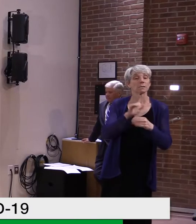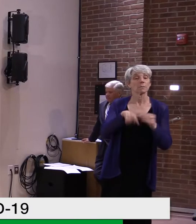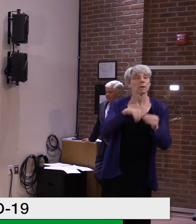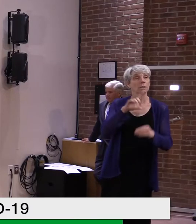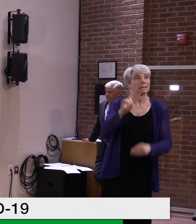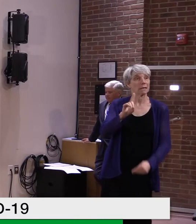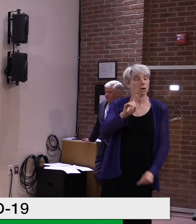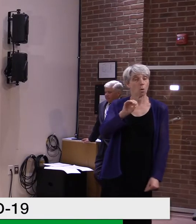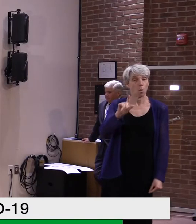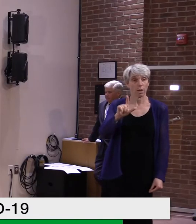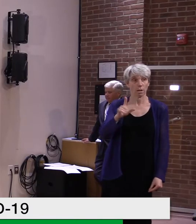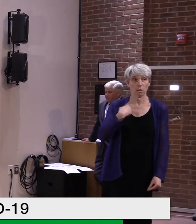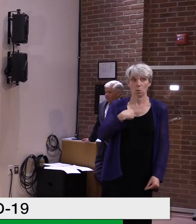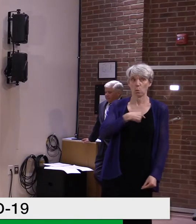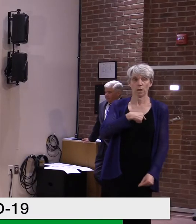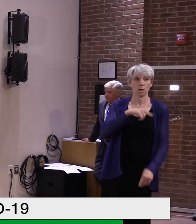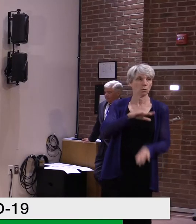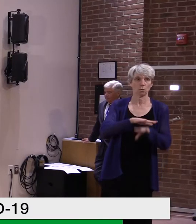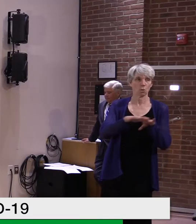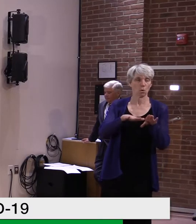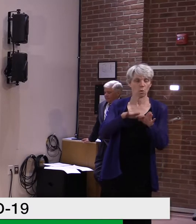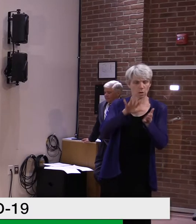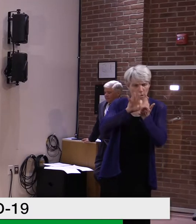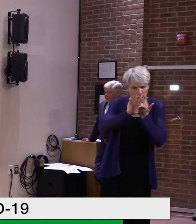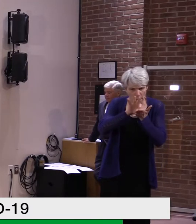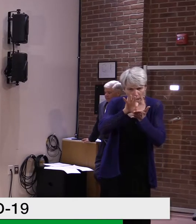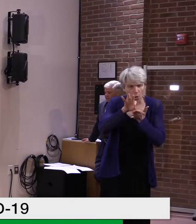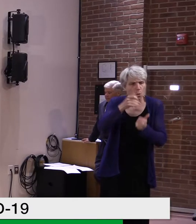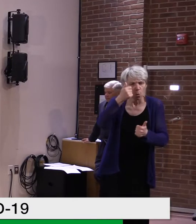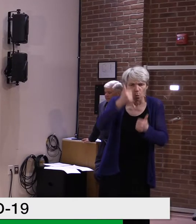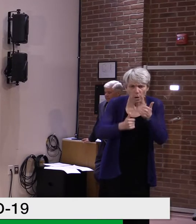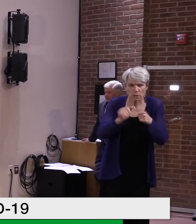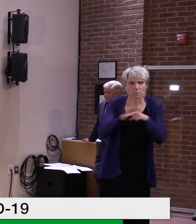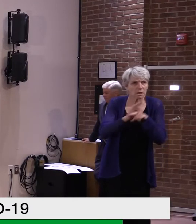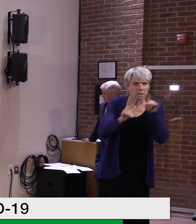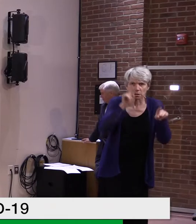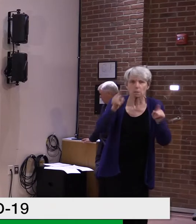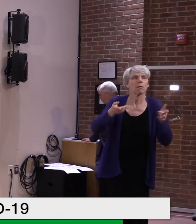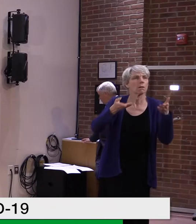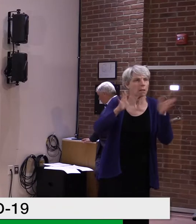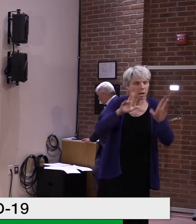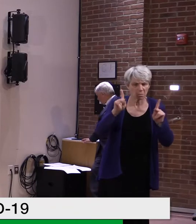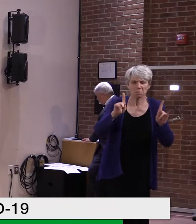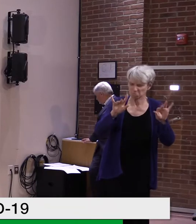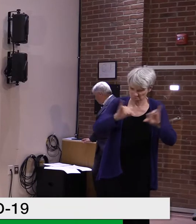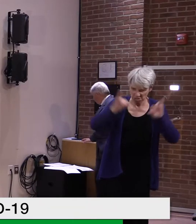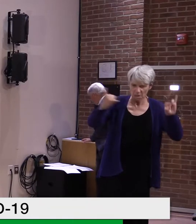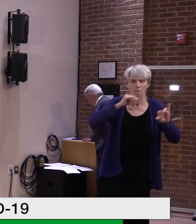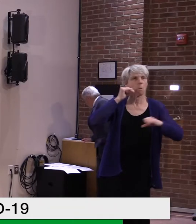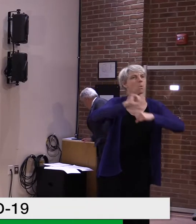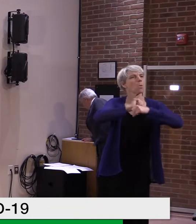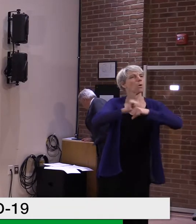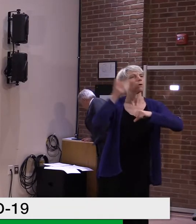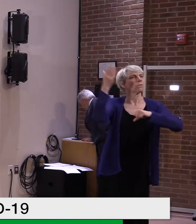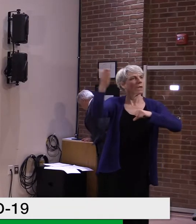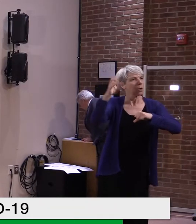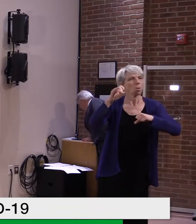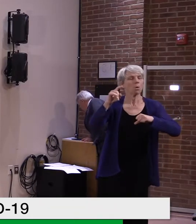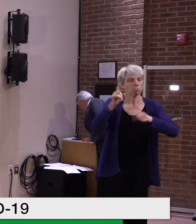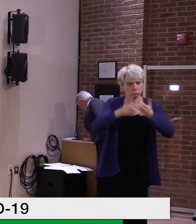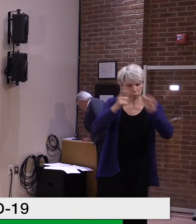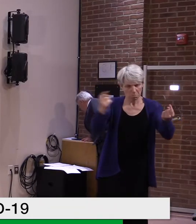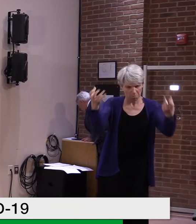we don't necessarily track which employers allow their employees to work from home. And in terms